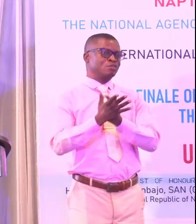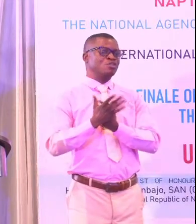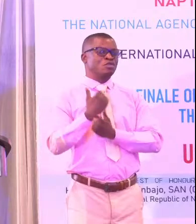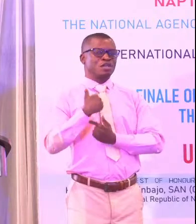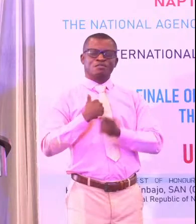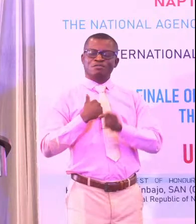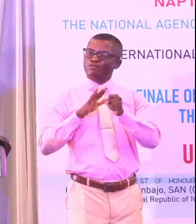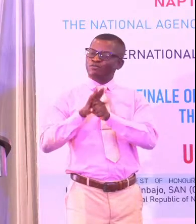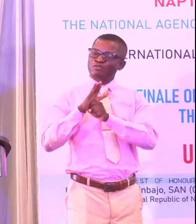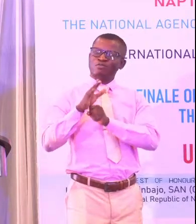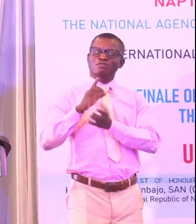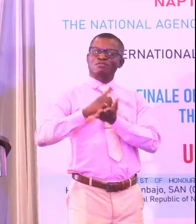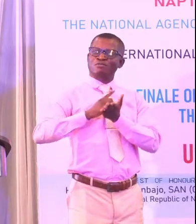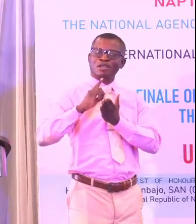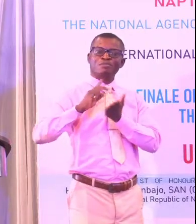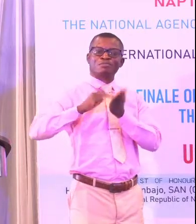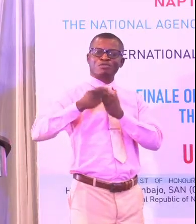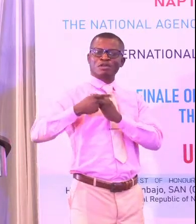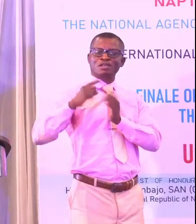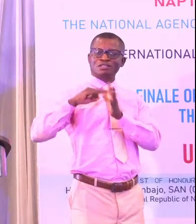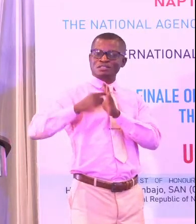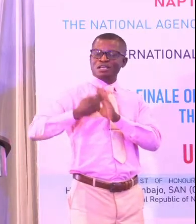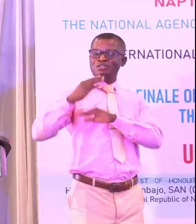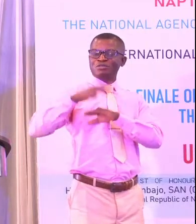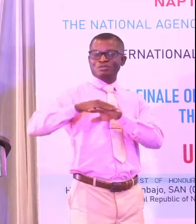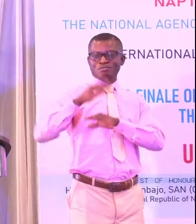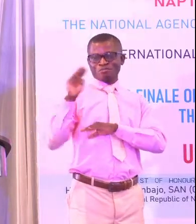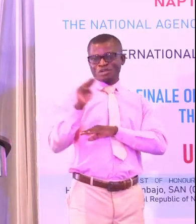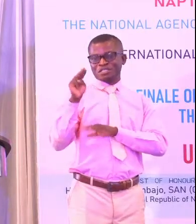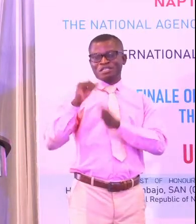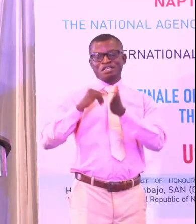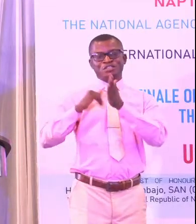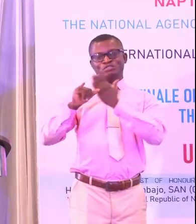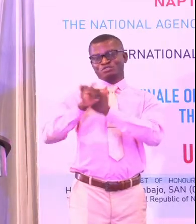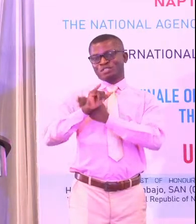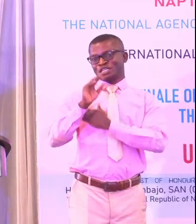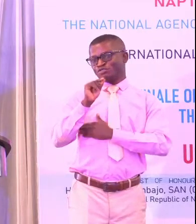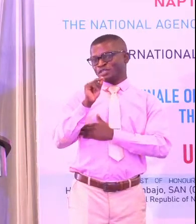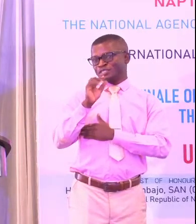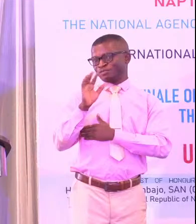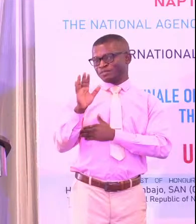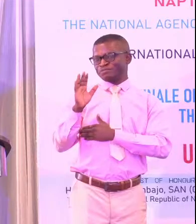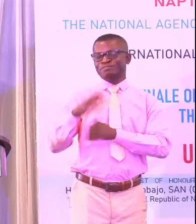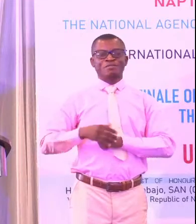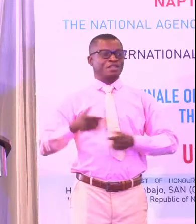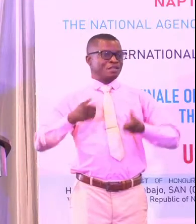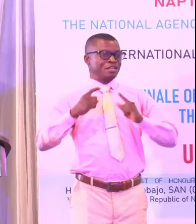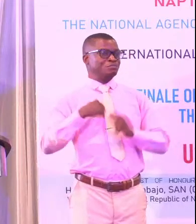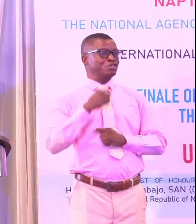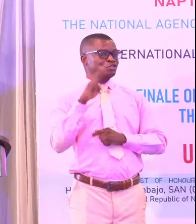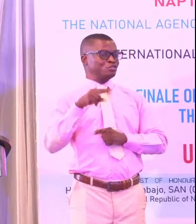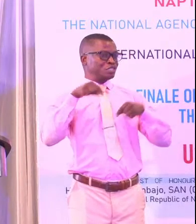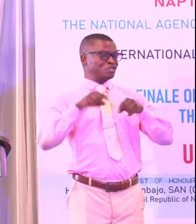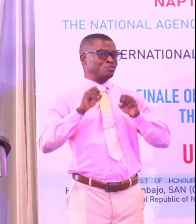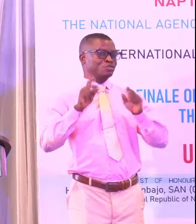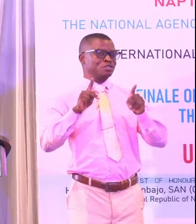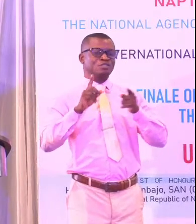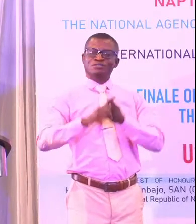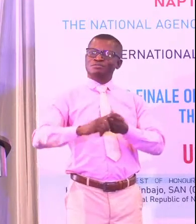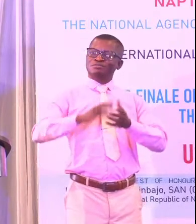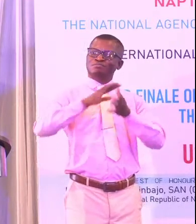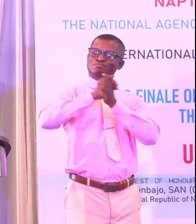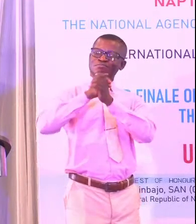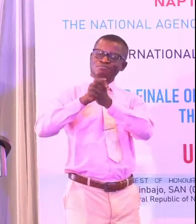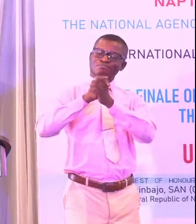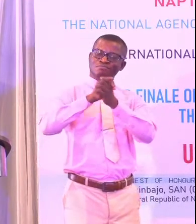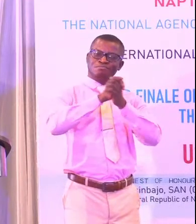events which began on Monday, July 25th. Let me use this opportunity to extend our gratitude to you